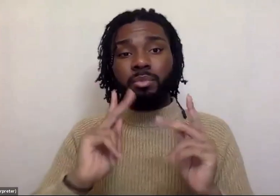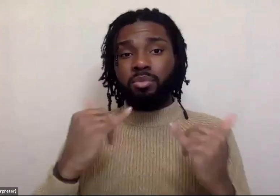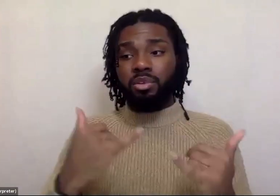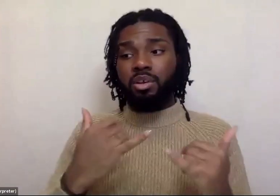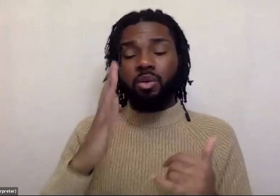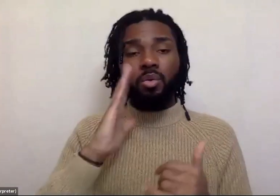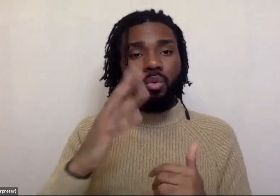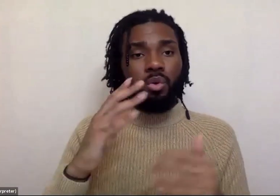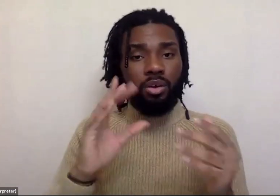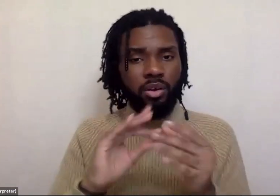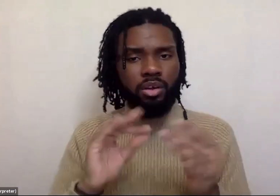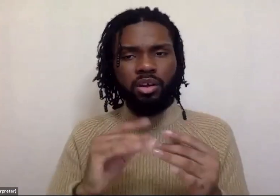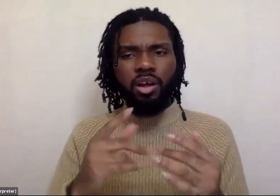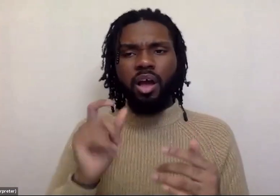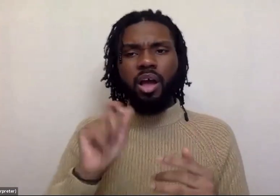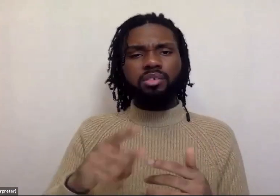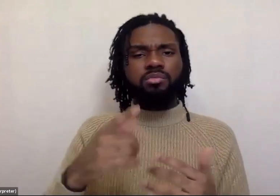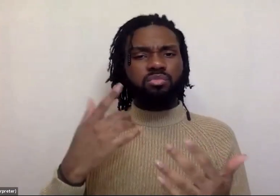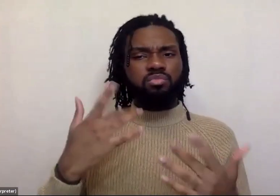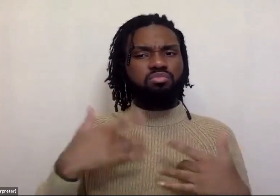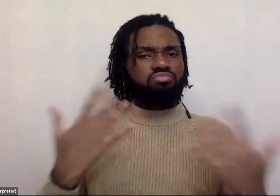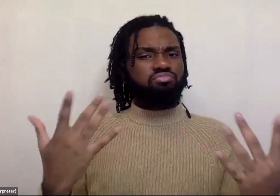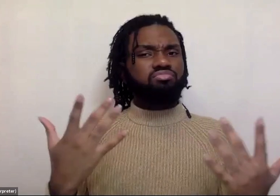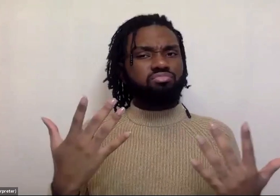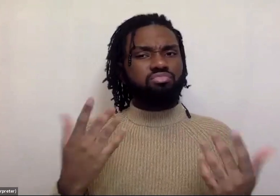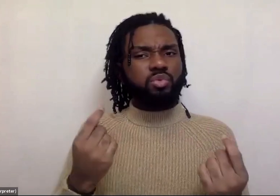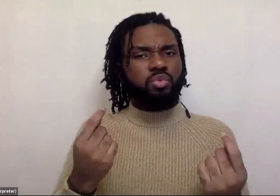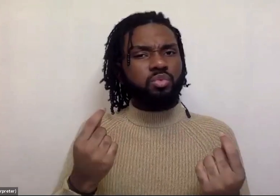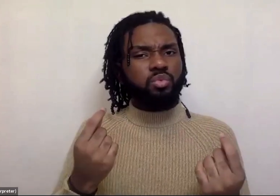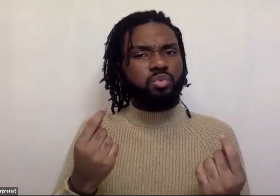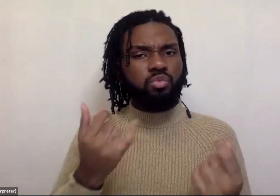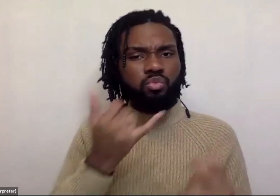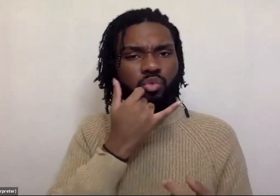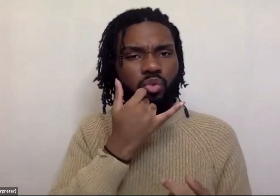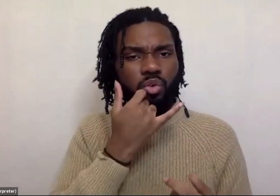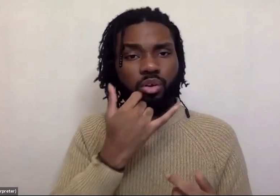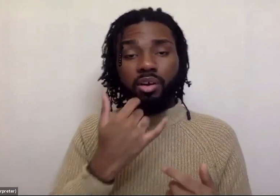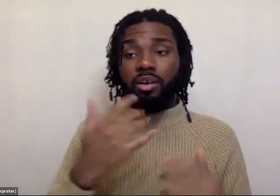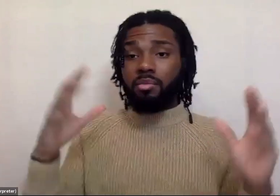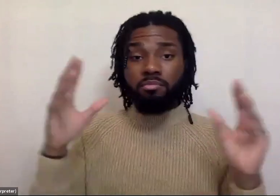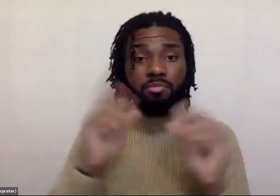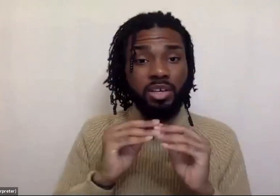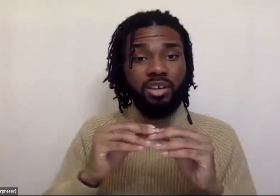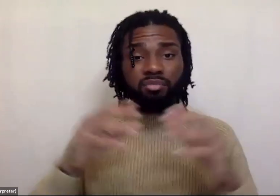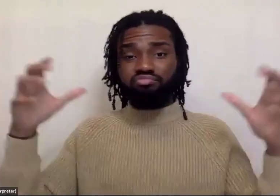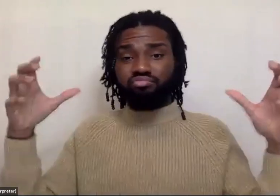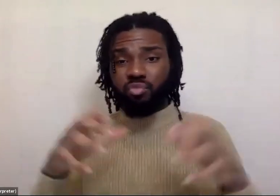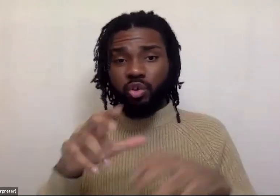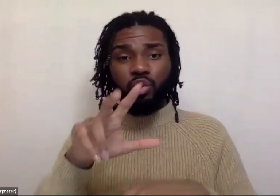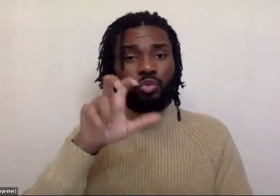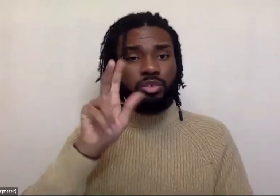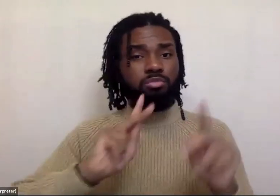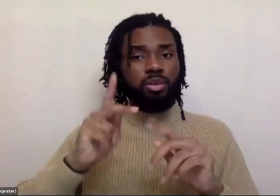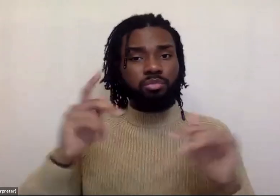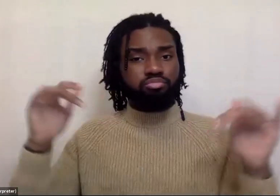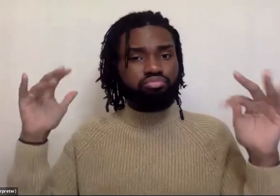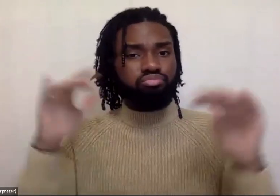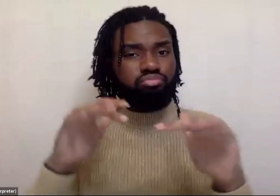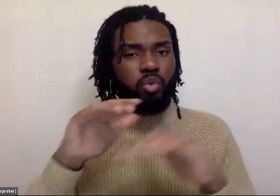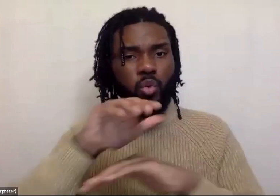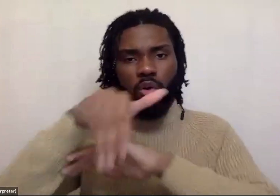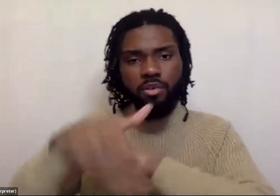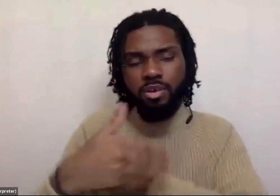say, what are we doing wrong? You know, you had mass meetings of 300 people, you know, overnight. Well, the point is,